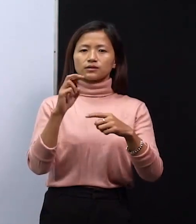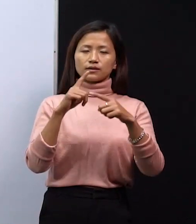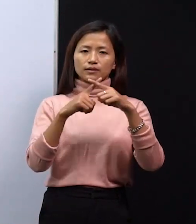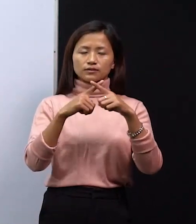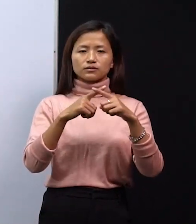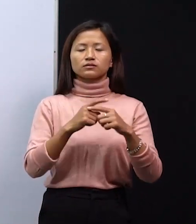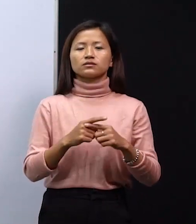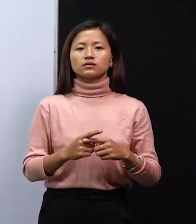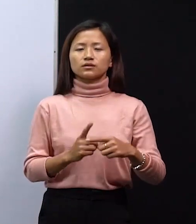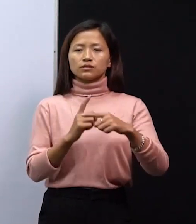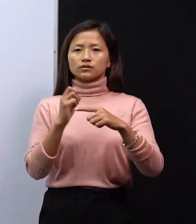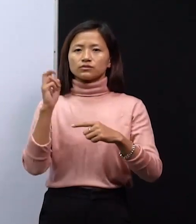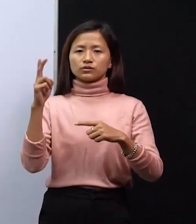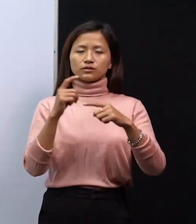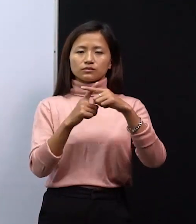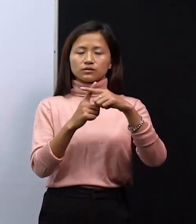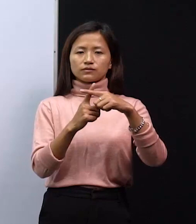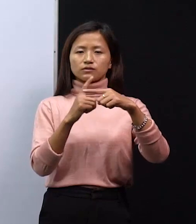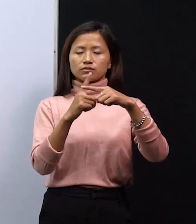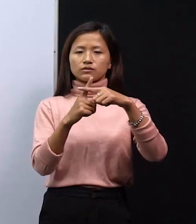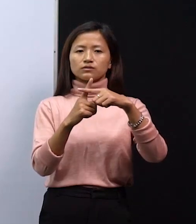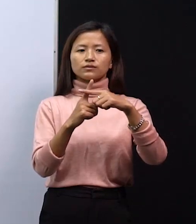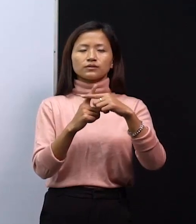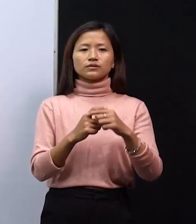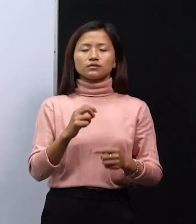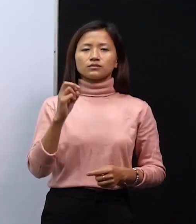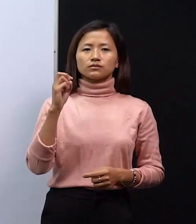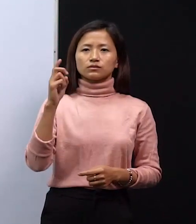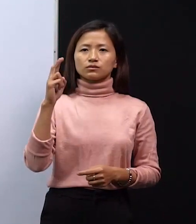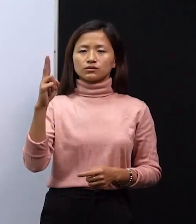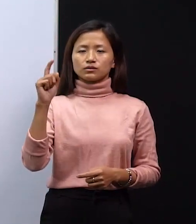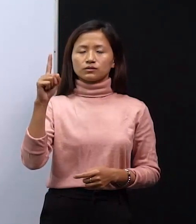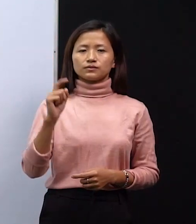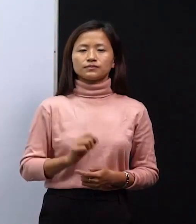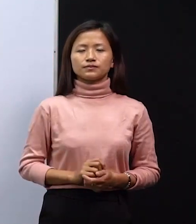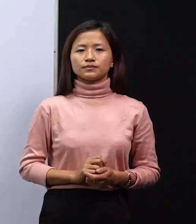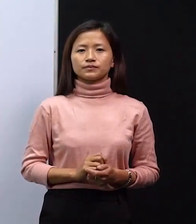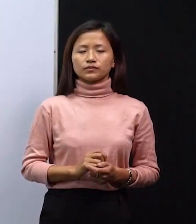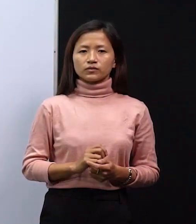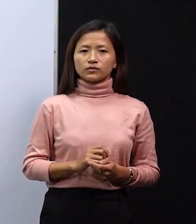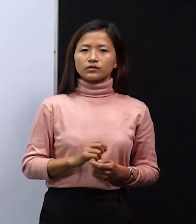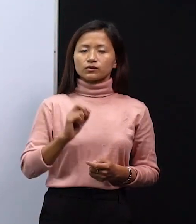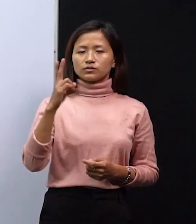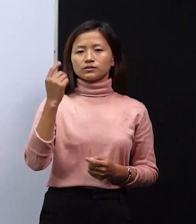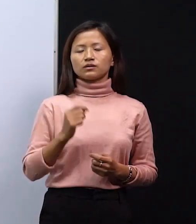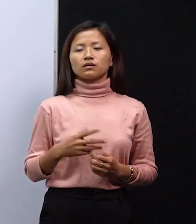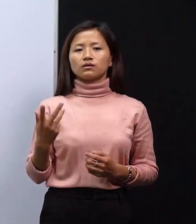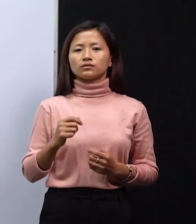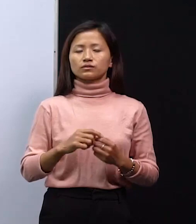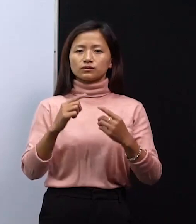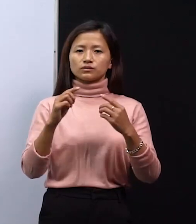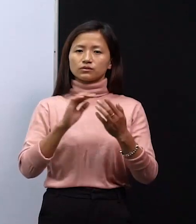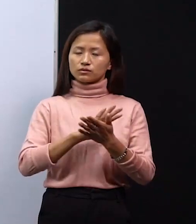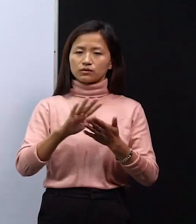is 21. So in this question, question number 2, this is how you will solve. It's all